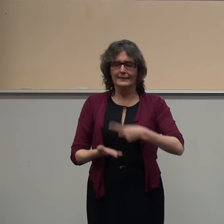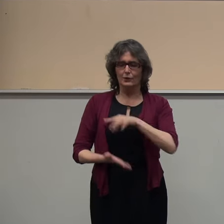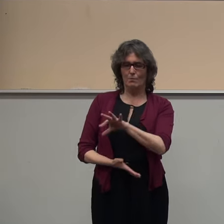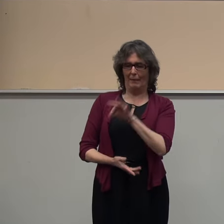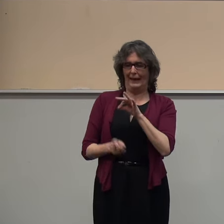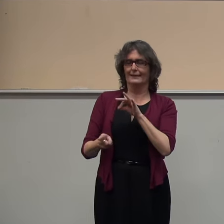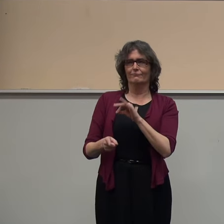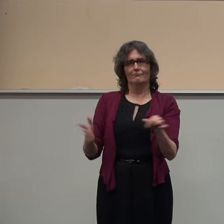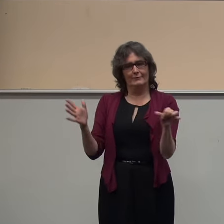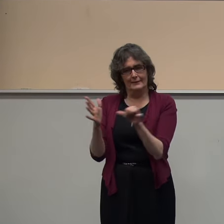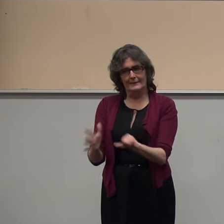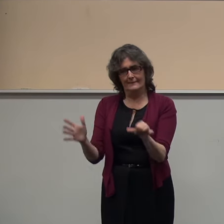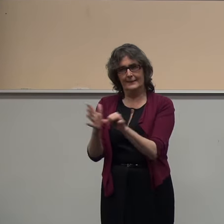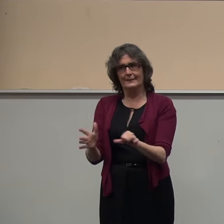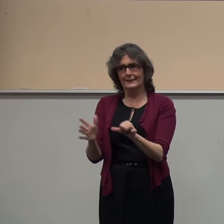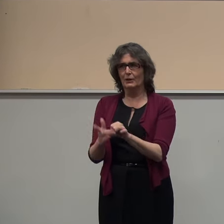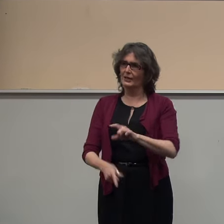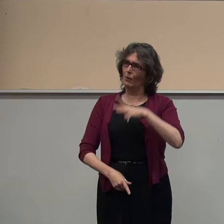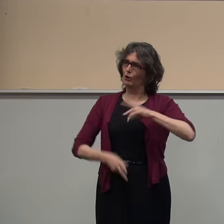models where people work with interpreters for longer